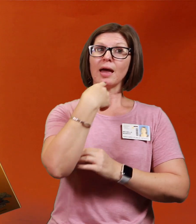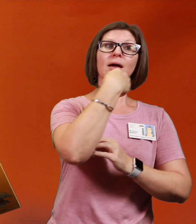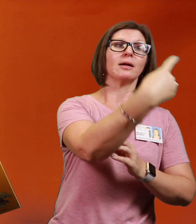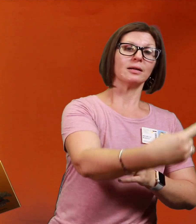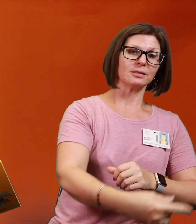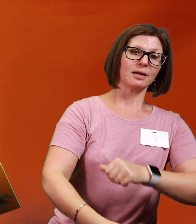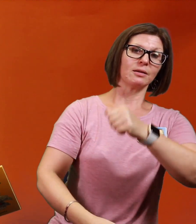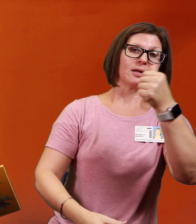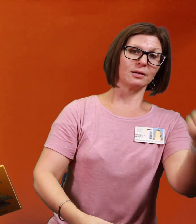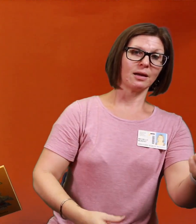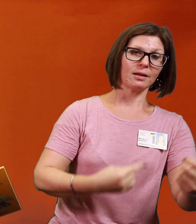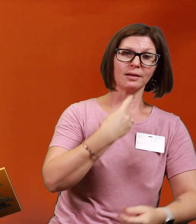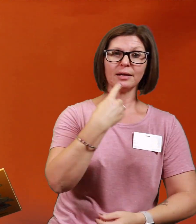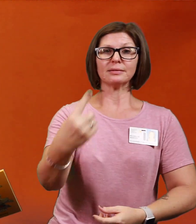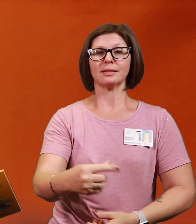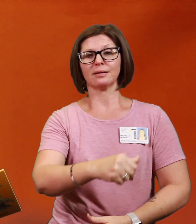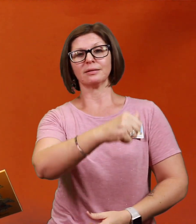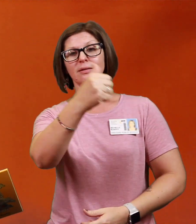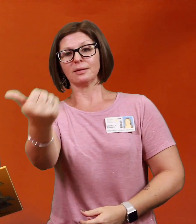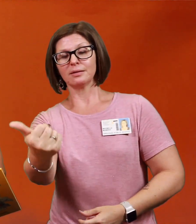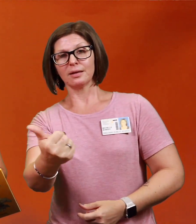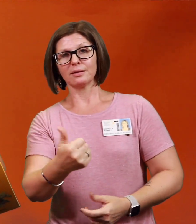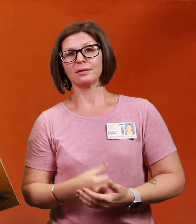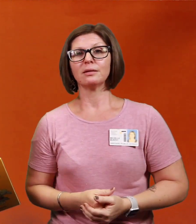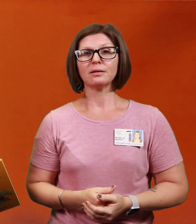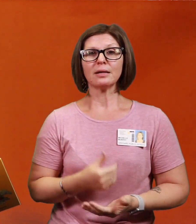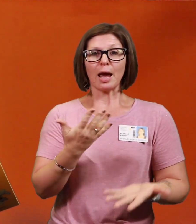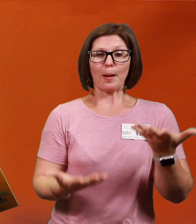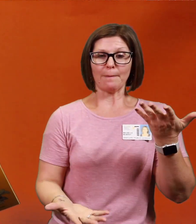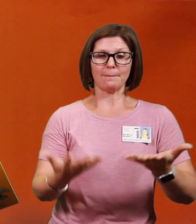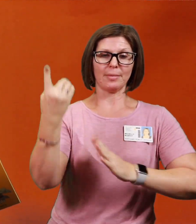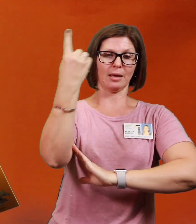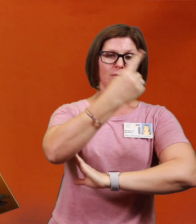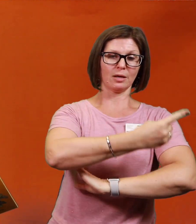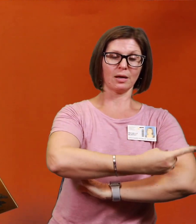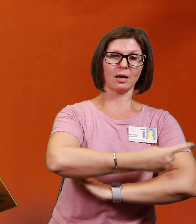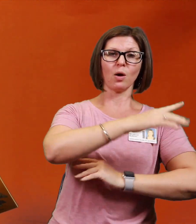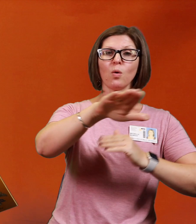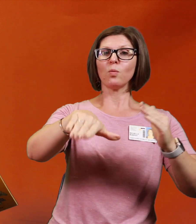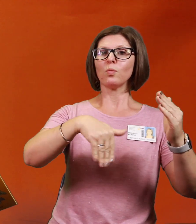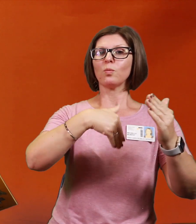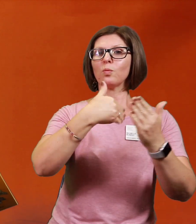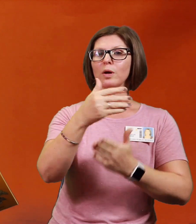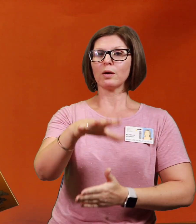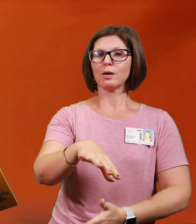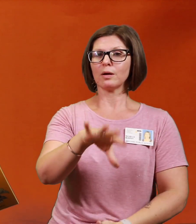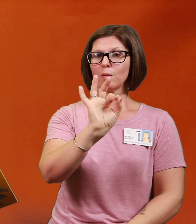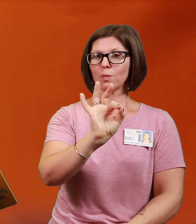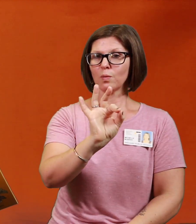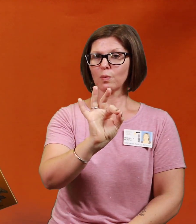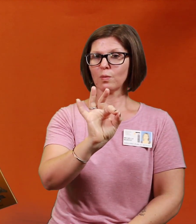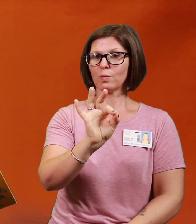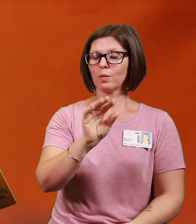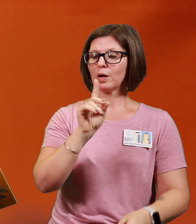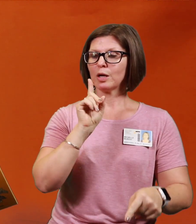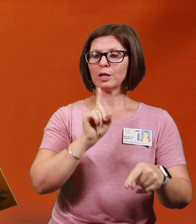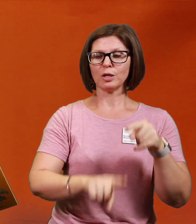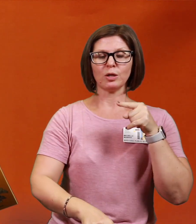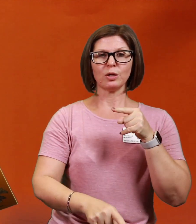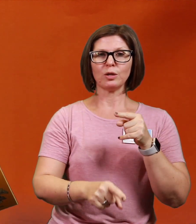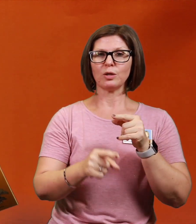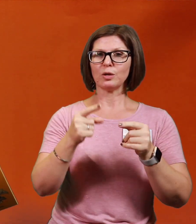tell someone, he'll go tell another. And maybe one day we will all discover you